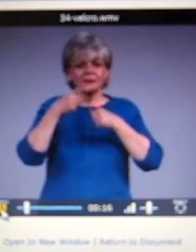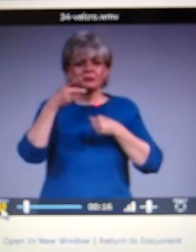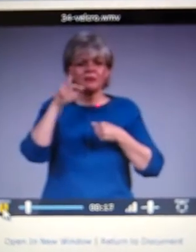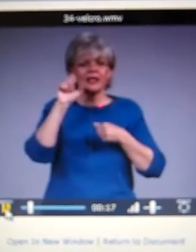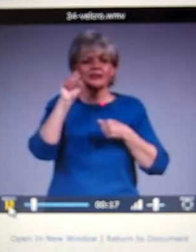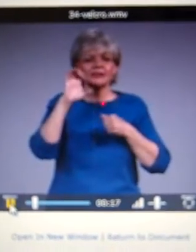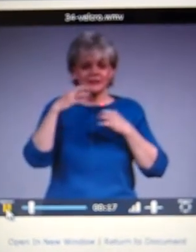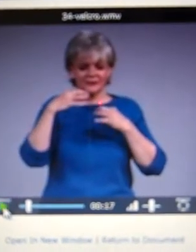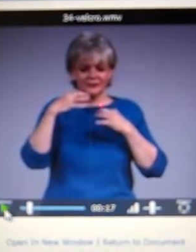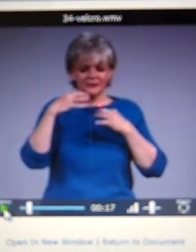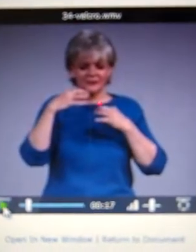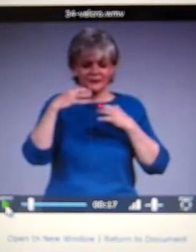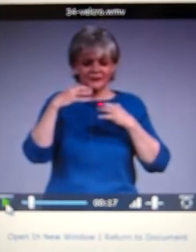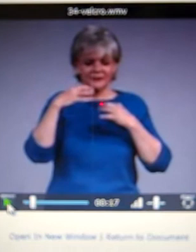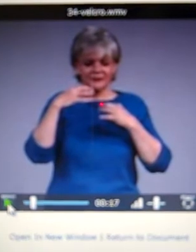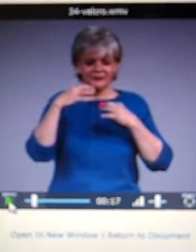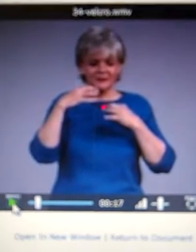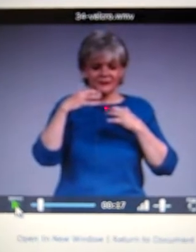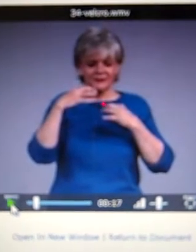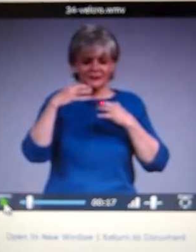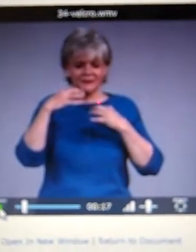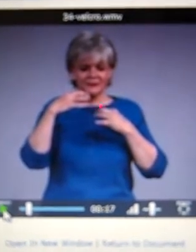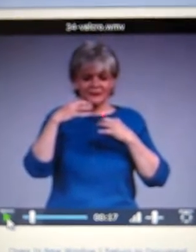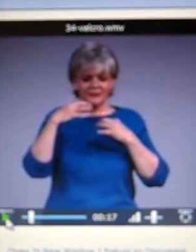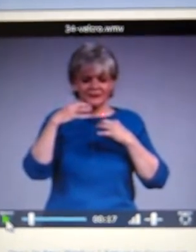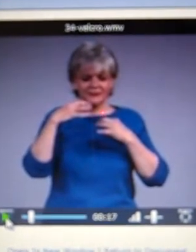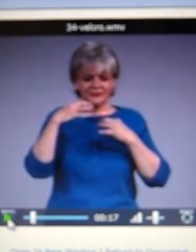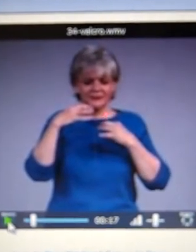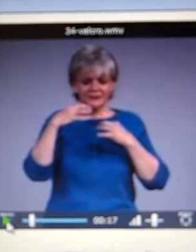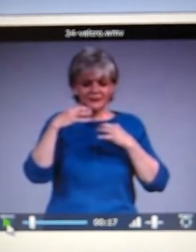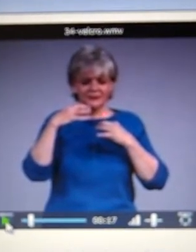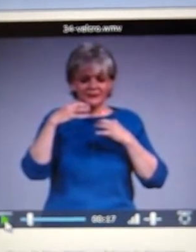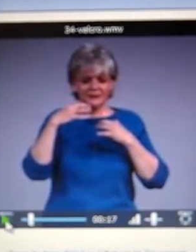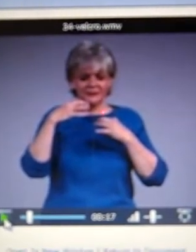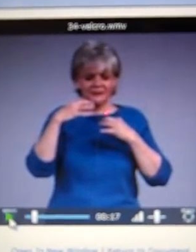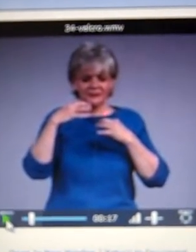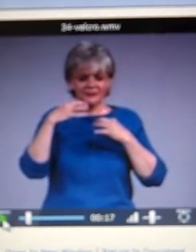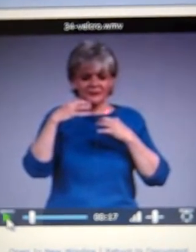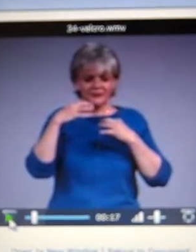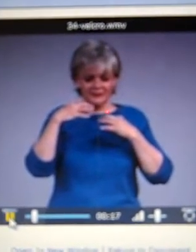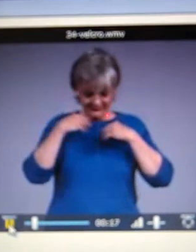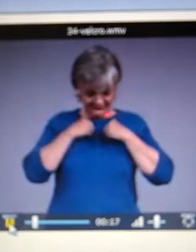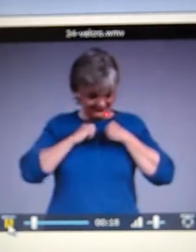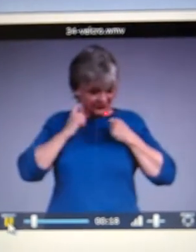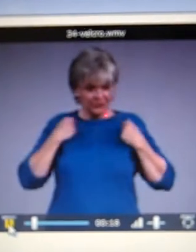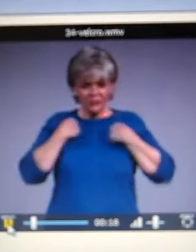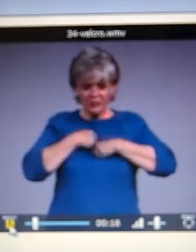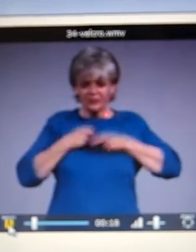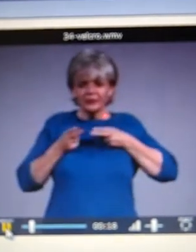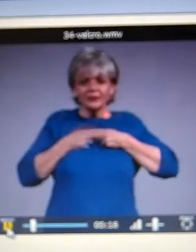Velcro is a very interesting material. It's rectangular and it sticks together.